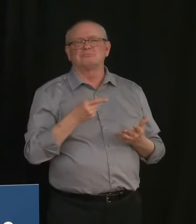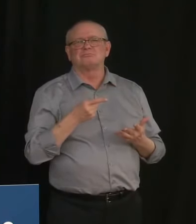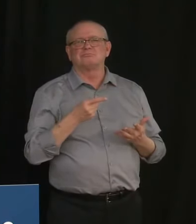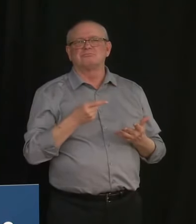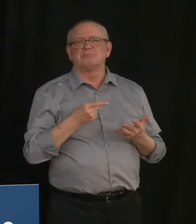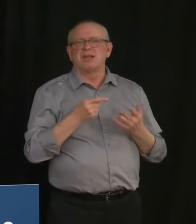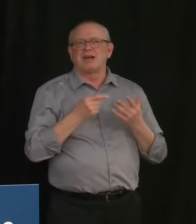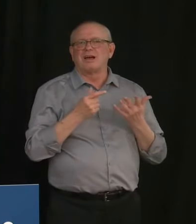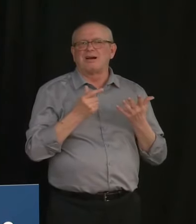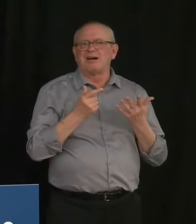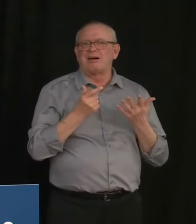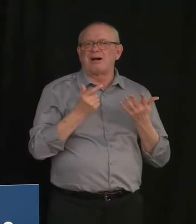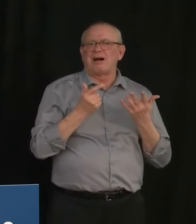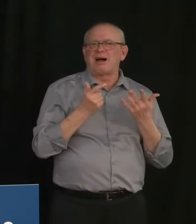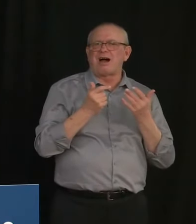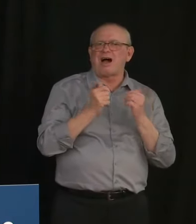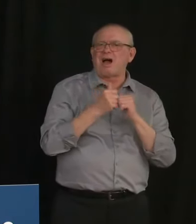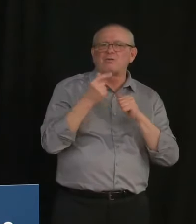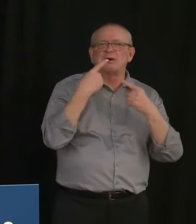you will not release them, how come?